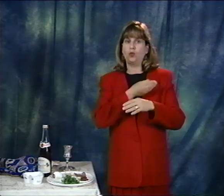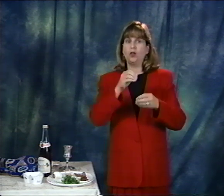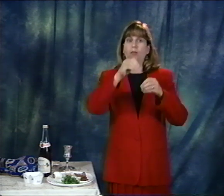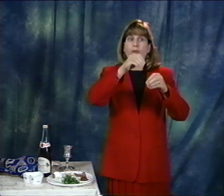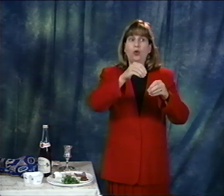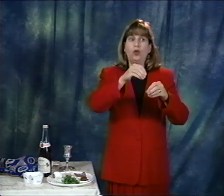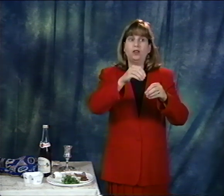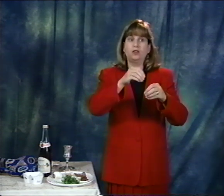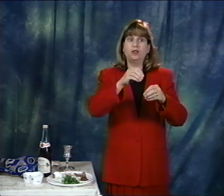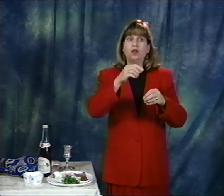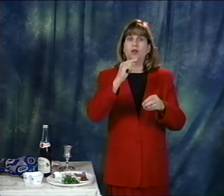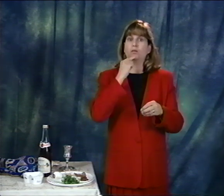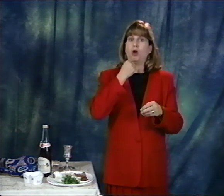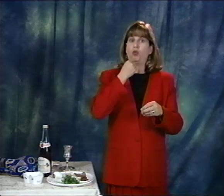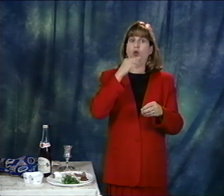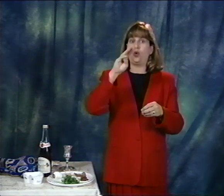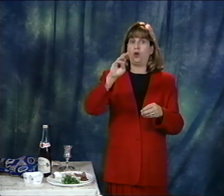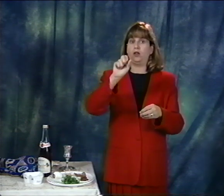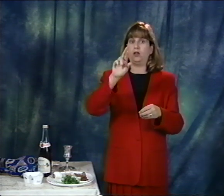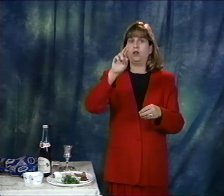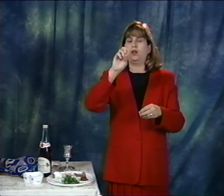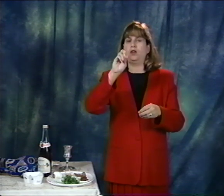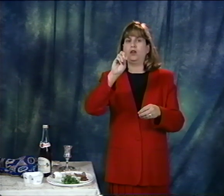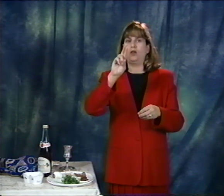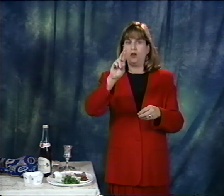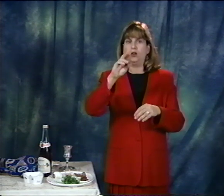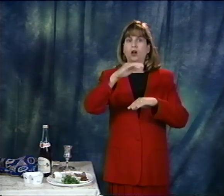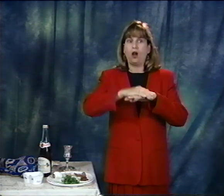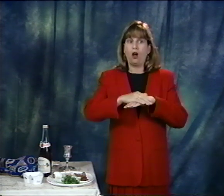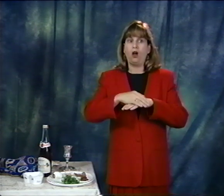Tonight, we put maror on the matzah.